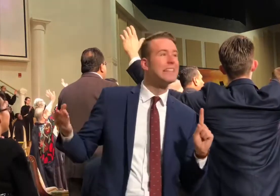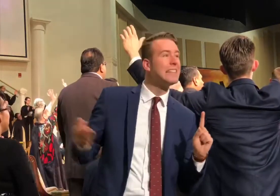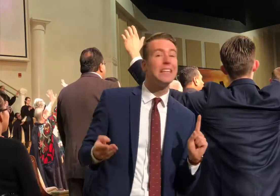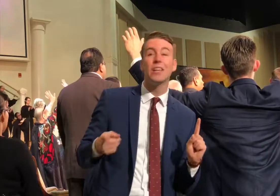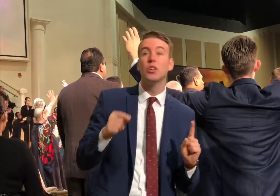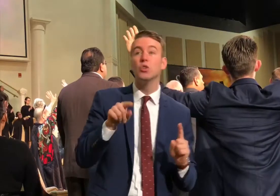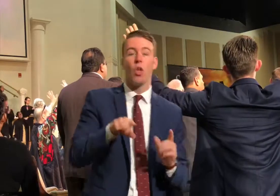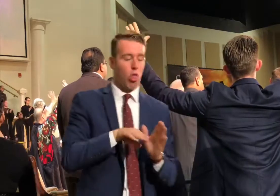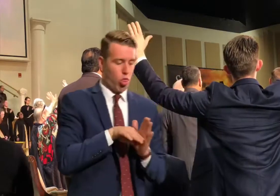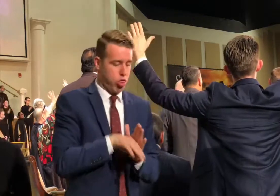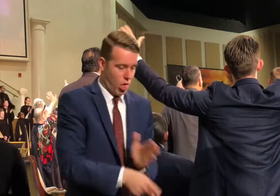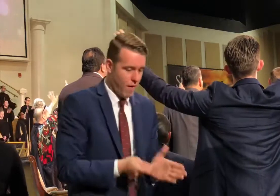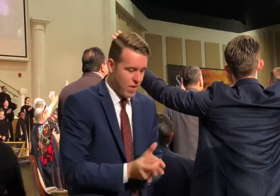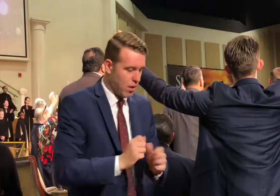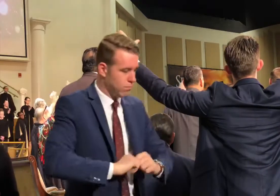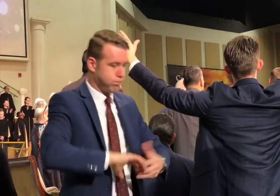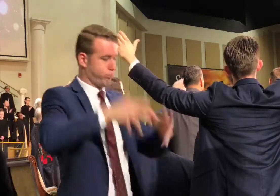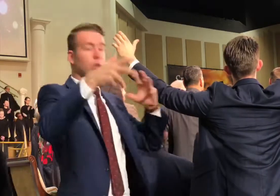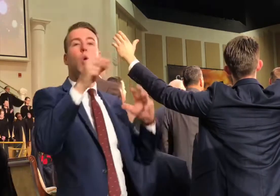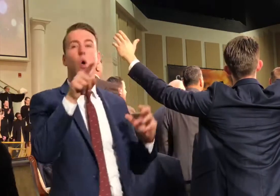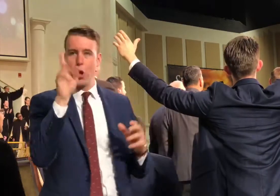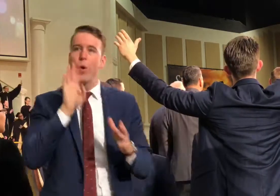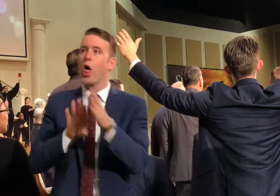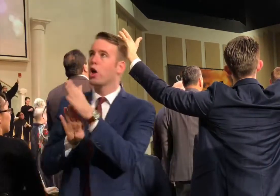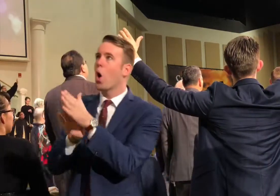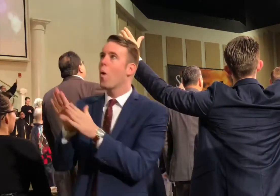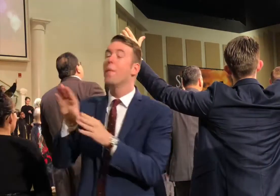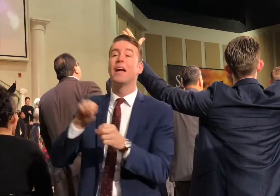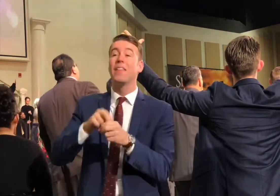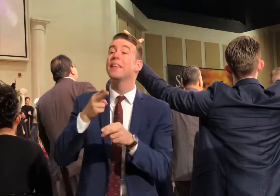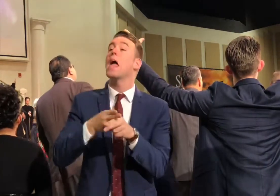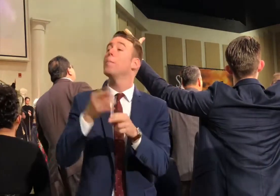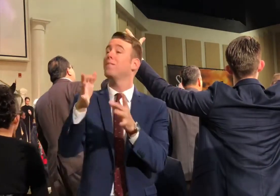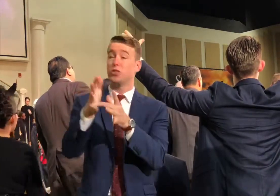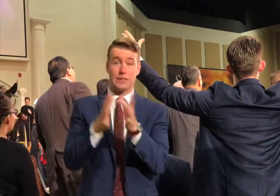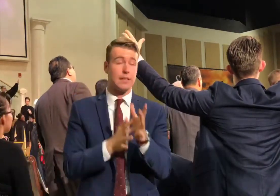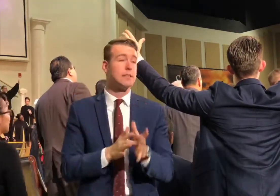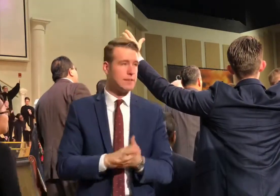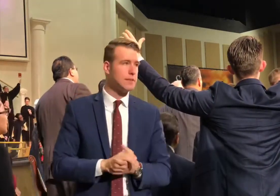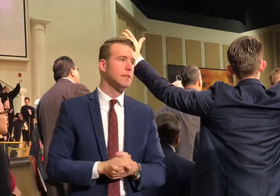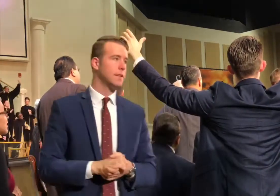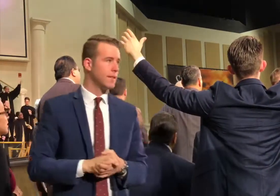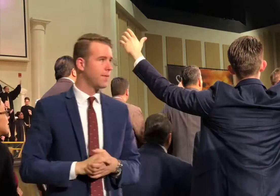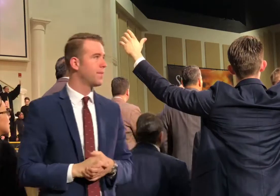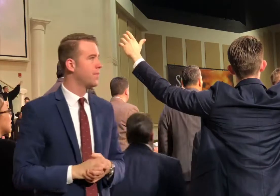not going down. You're going up. In the name of Jesus.